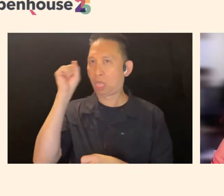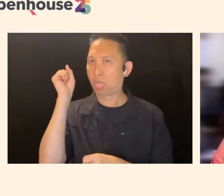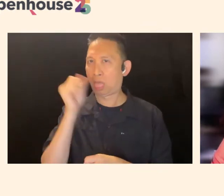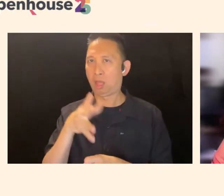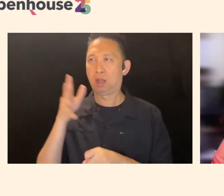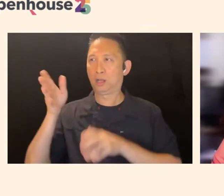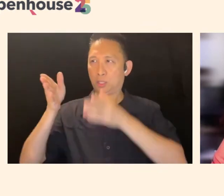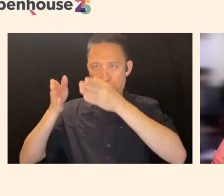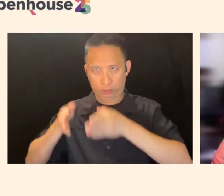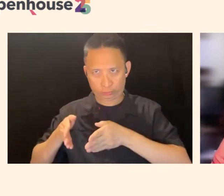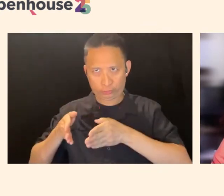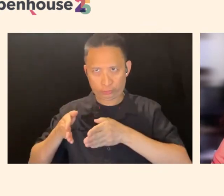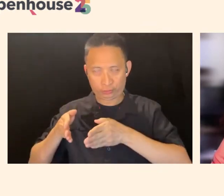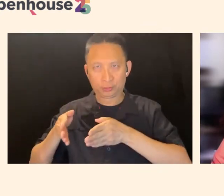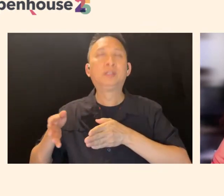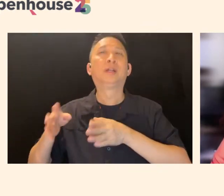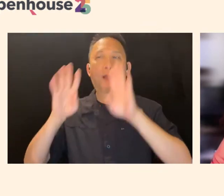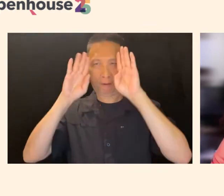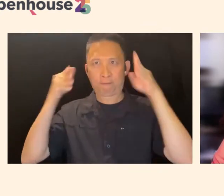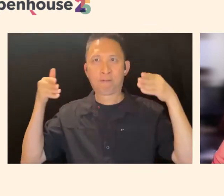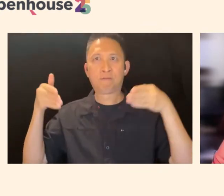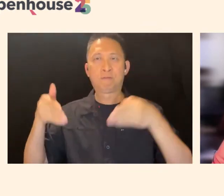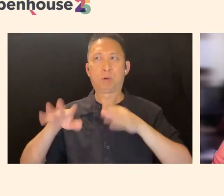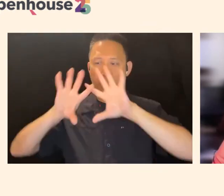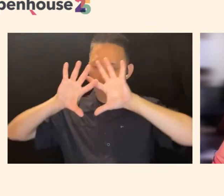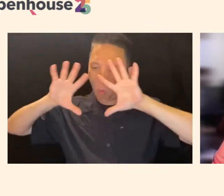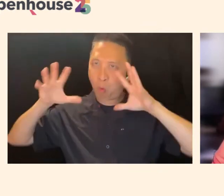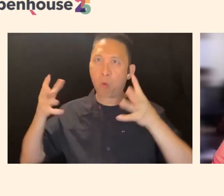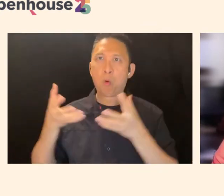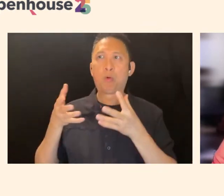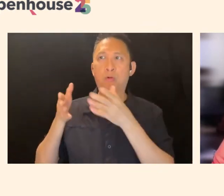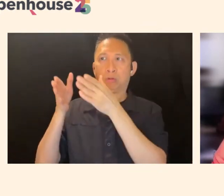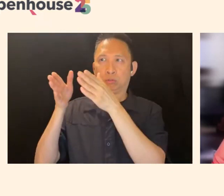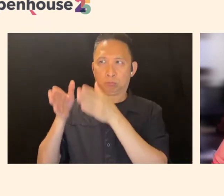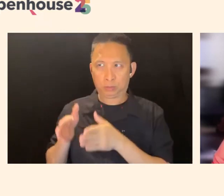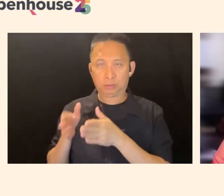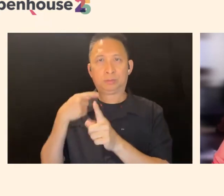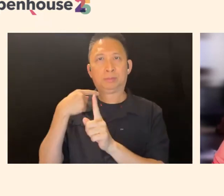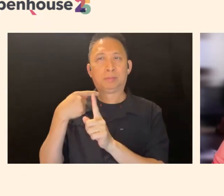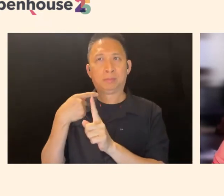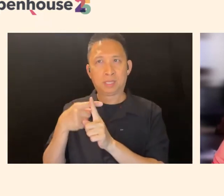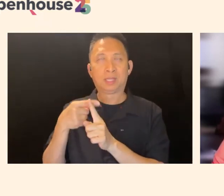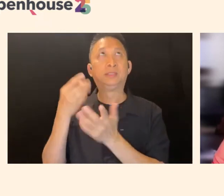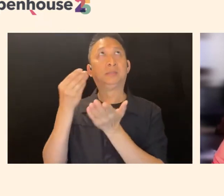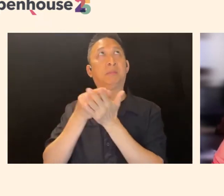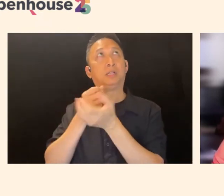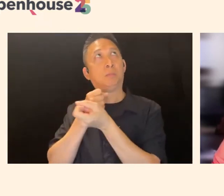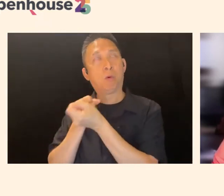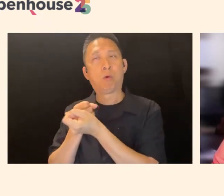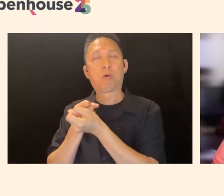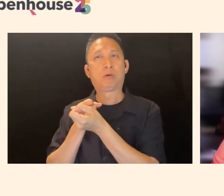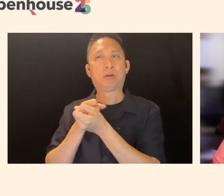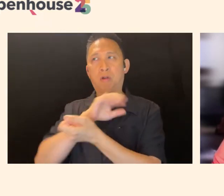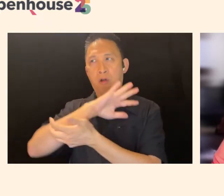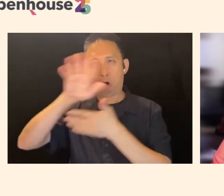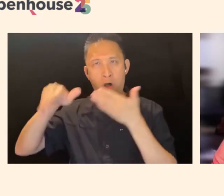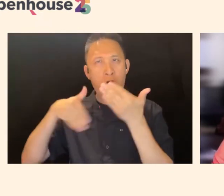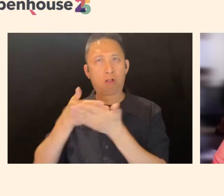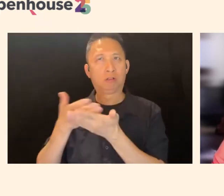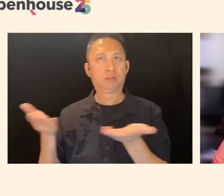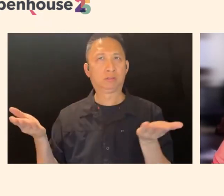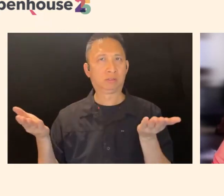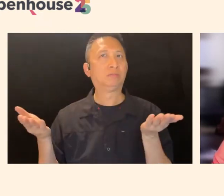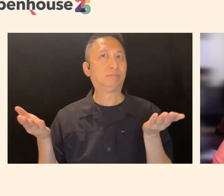the call to action there, whether it's explicit or not, whether people realize it or not, that it's